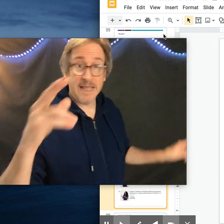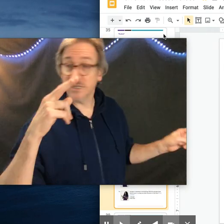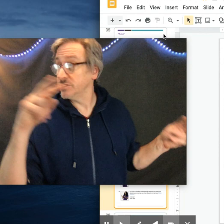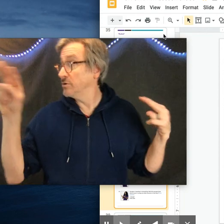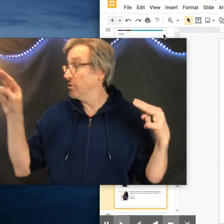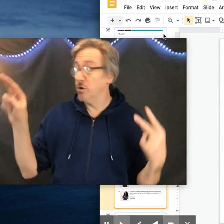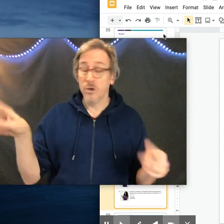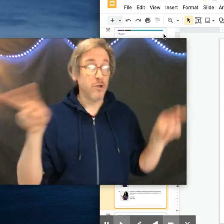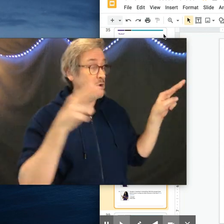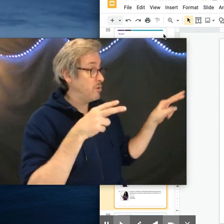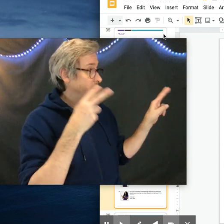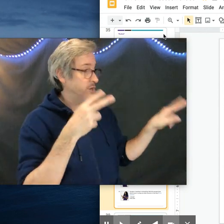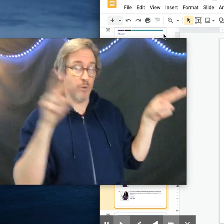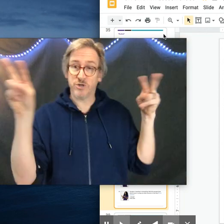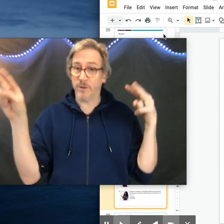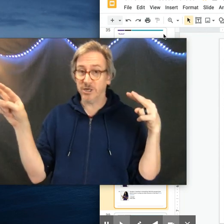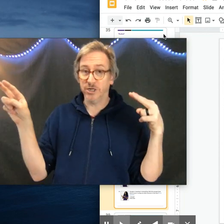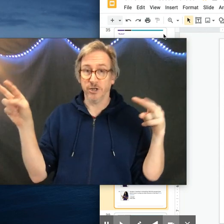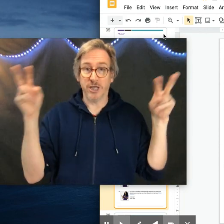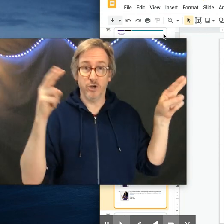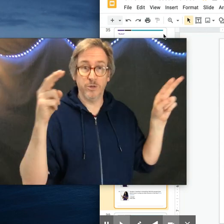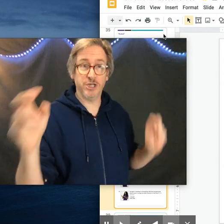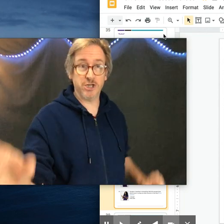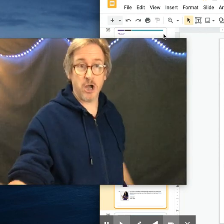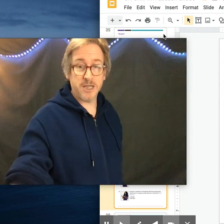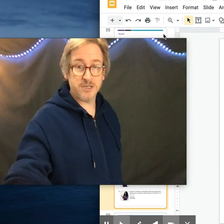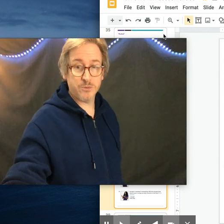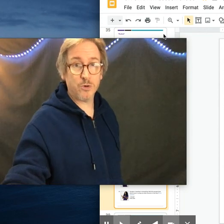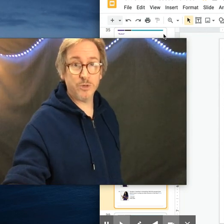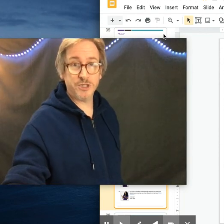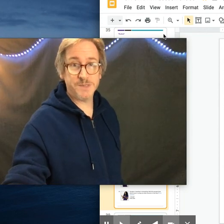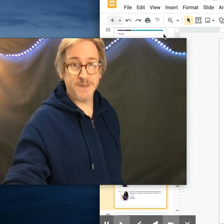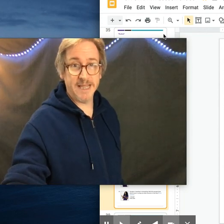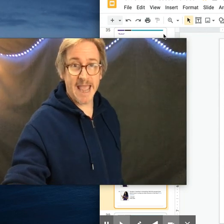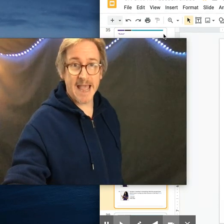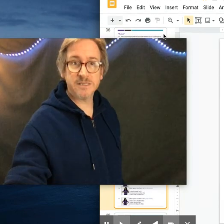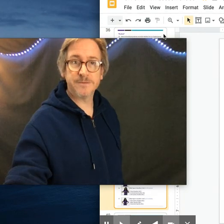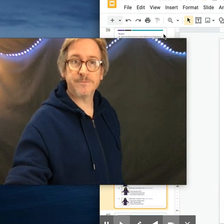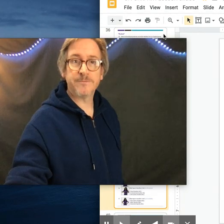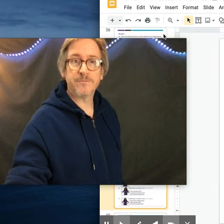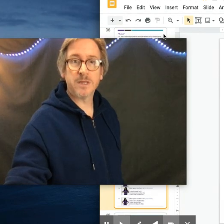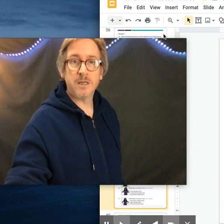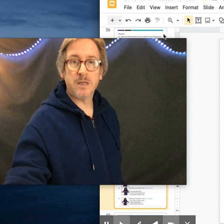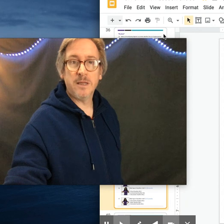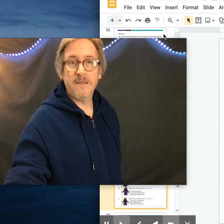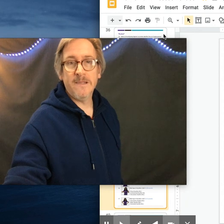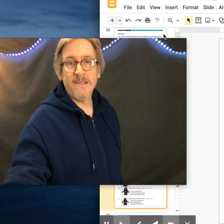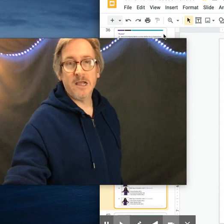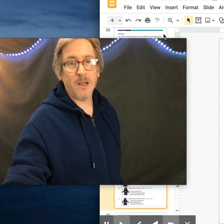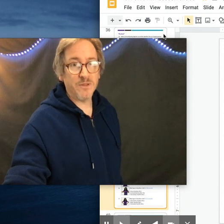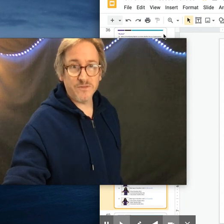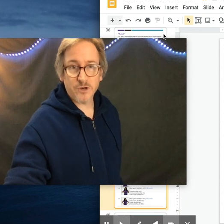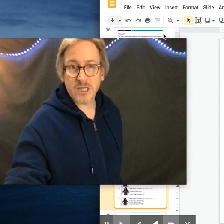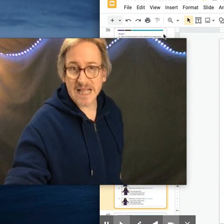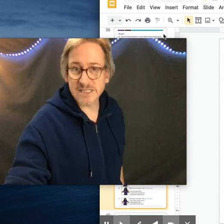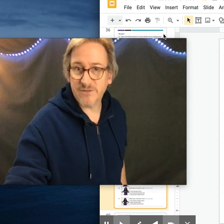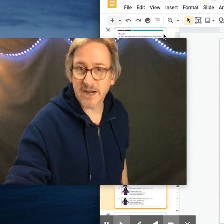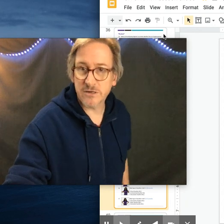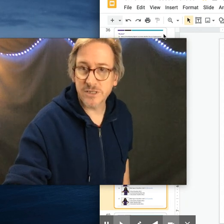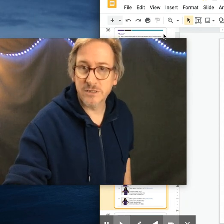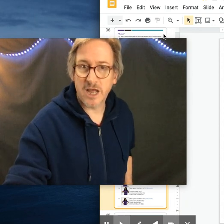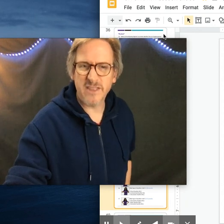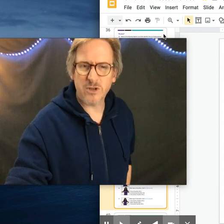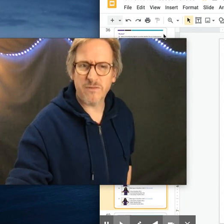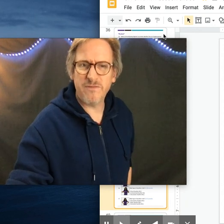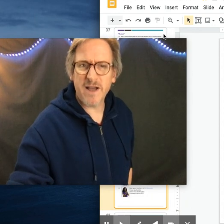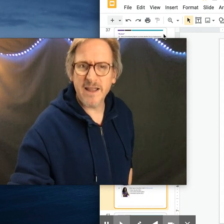Eye gaze. Which way is she looking? Who is she talking to, or who is she speaking as? A couple of different